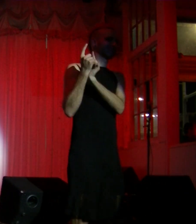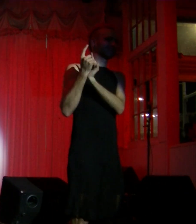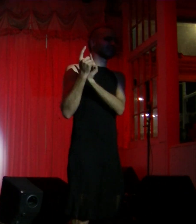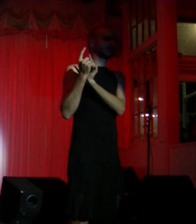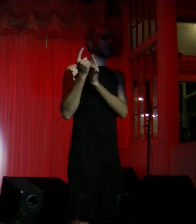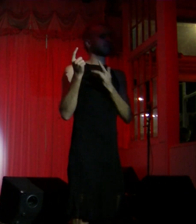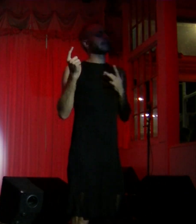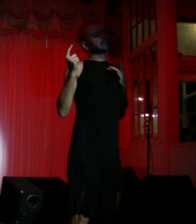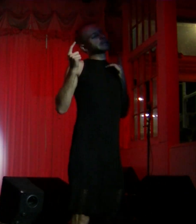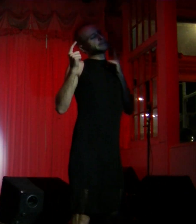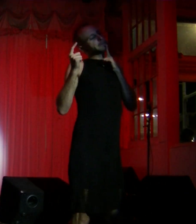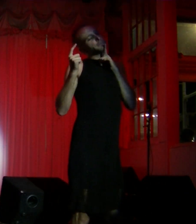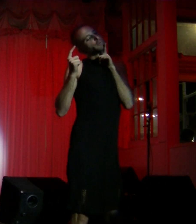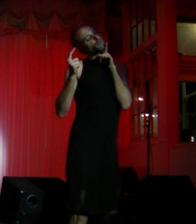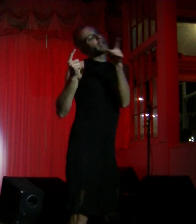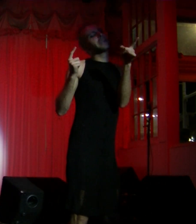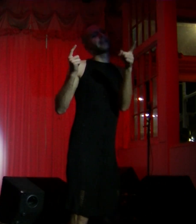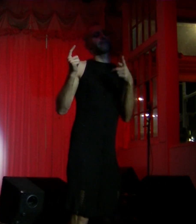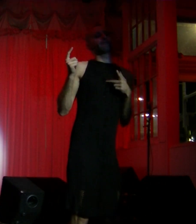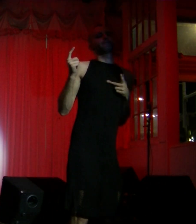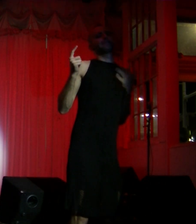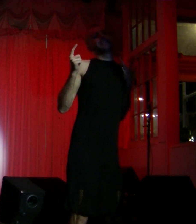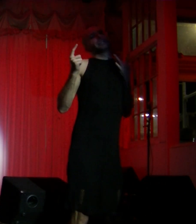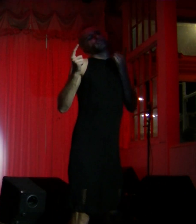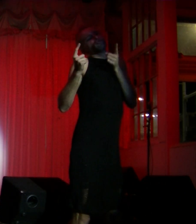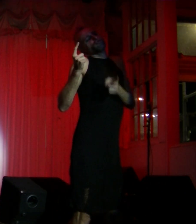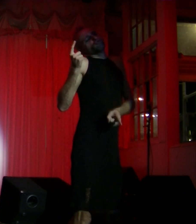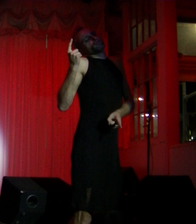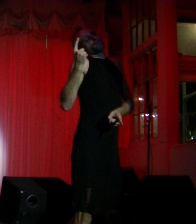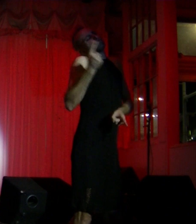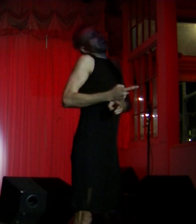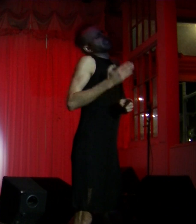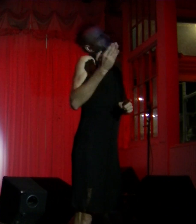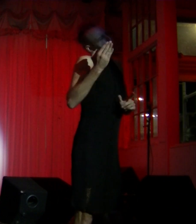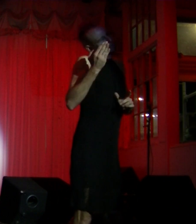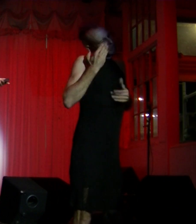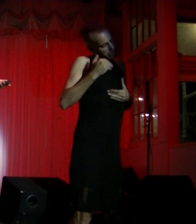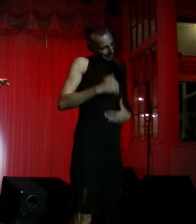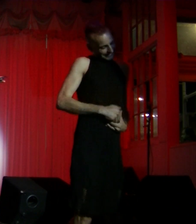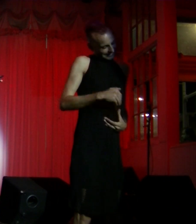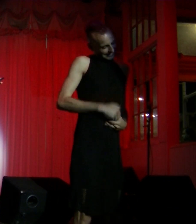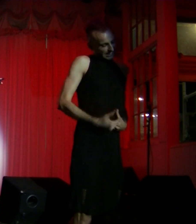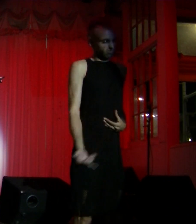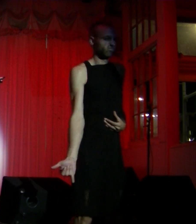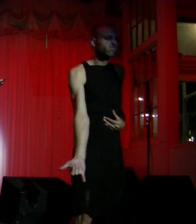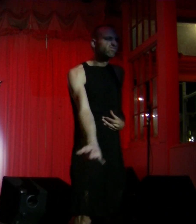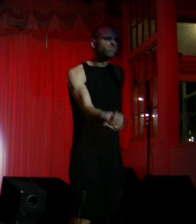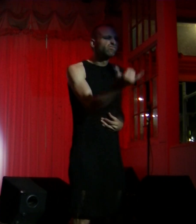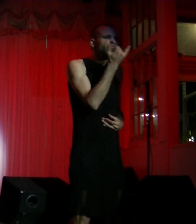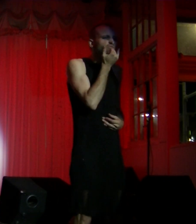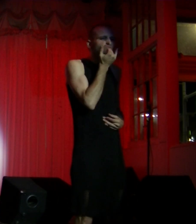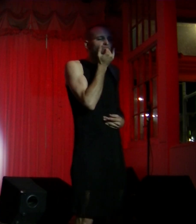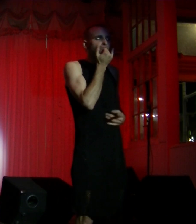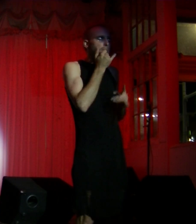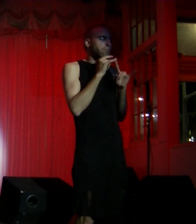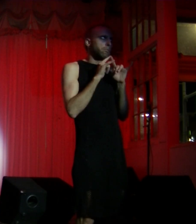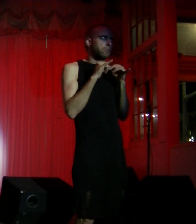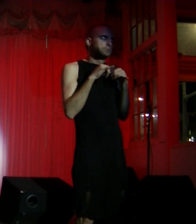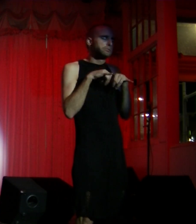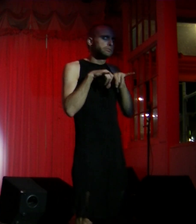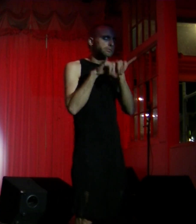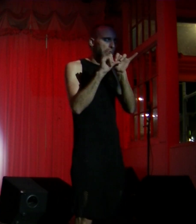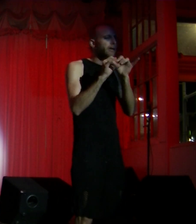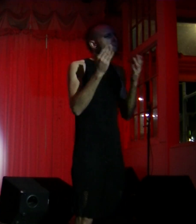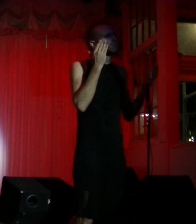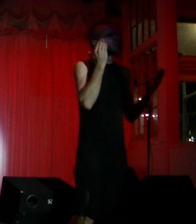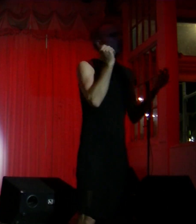real and it felt so right. But you knew deep down that you wasn't supposed to be with them, right? I feel like